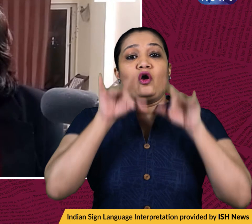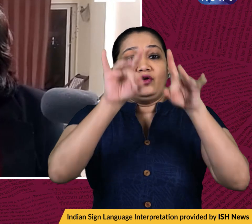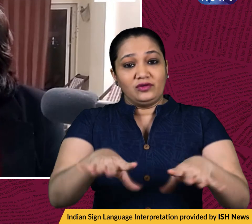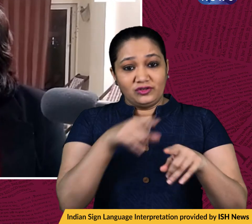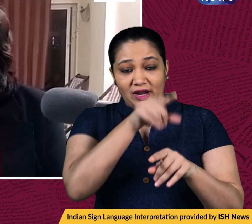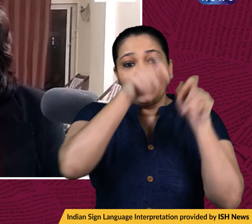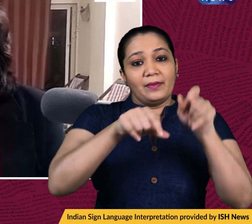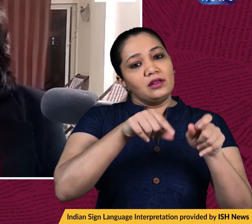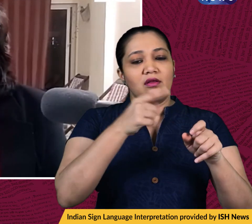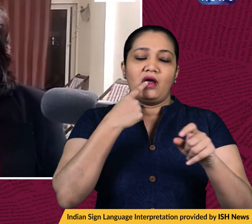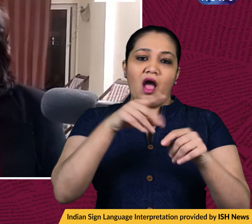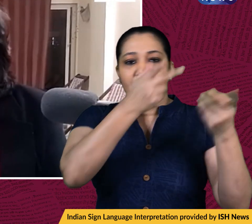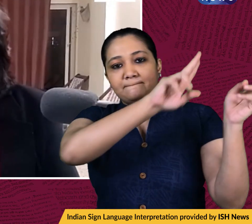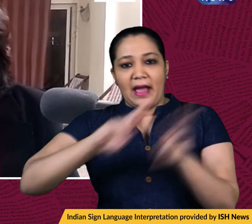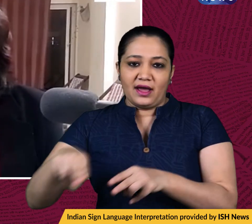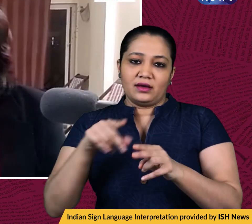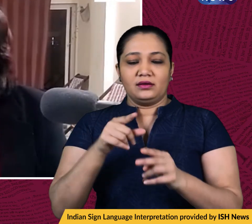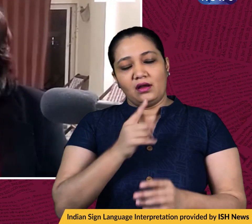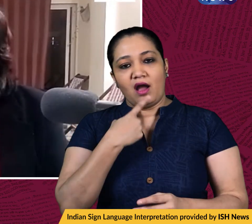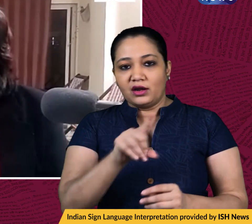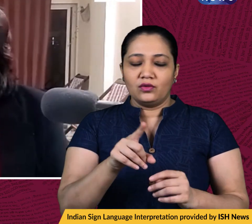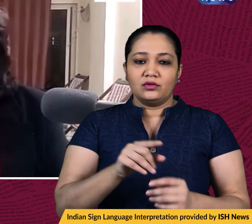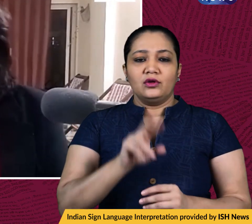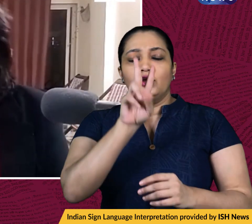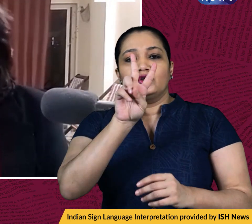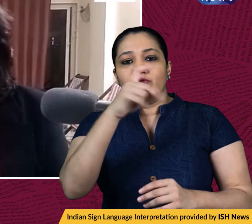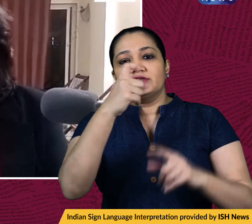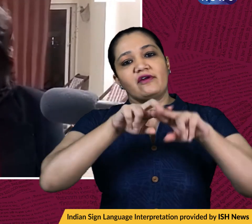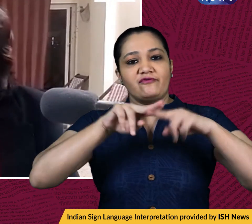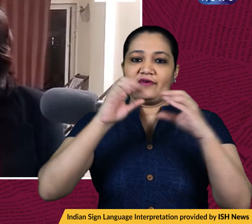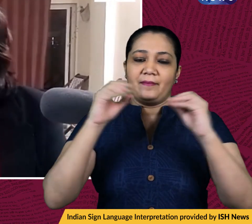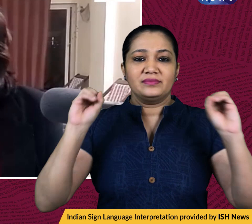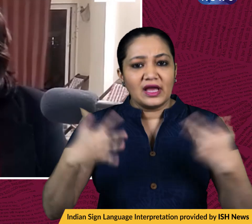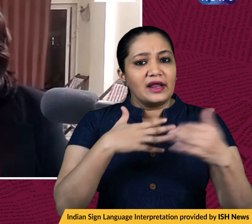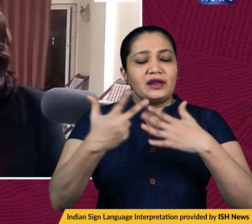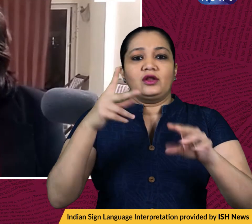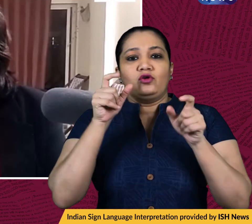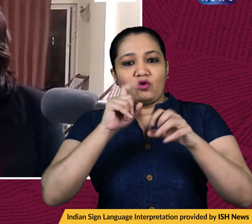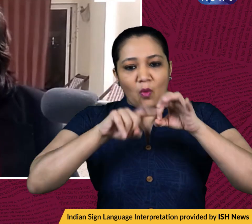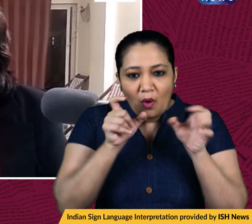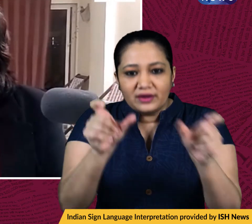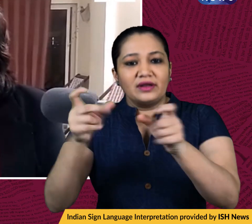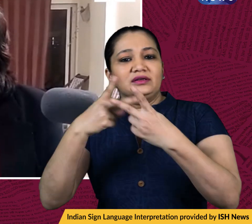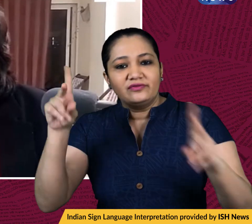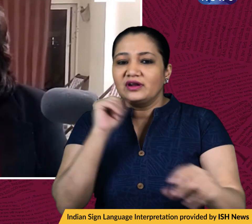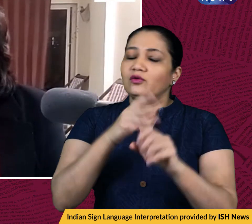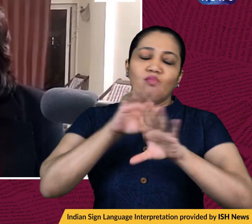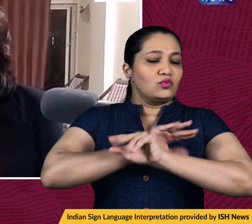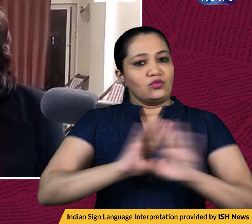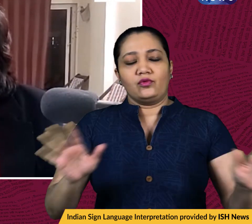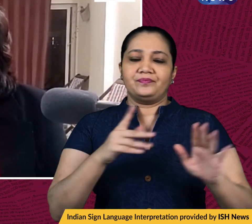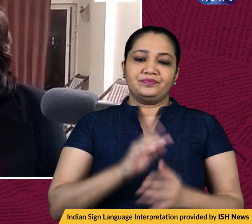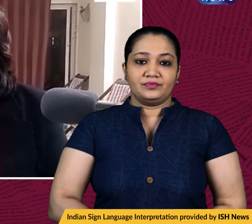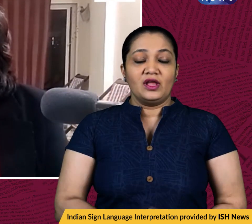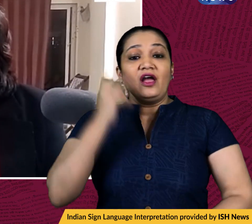Australia will be allowed to return home from the 27th of February without having to quarantine at government